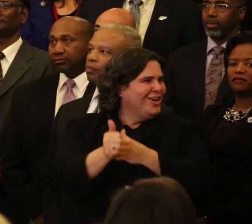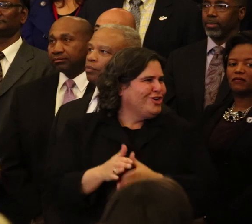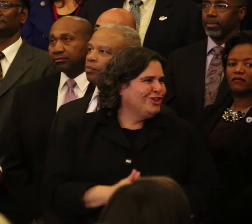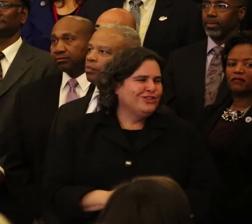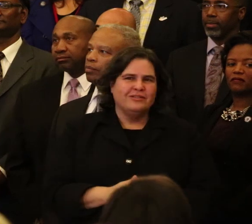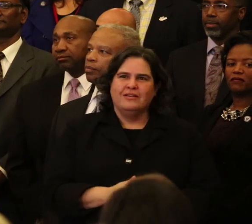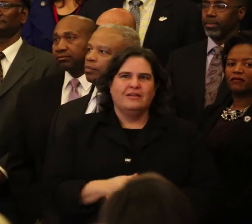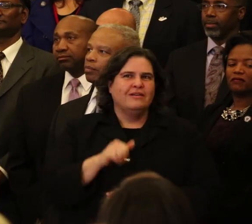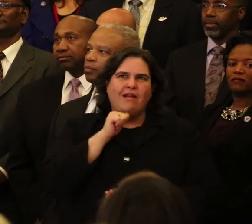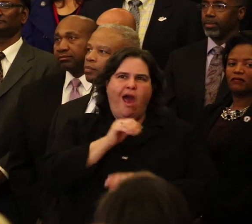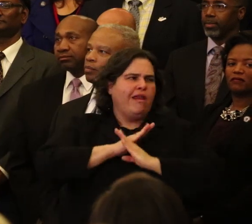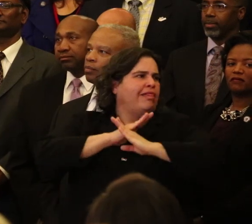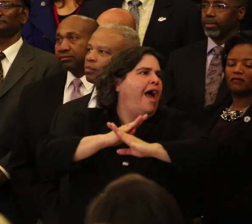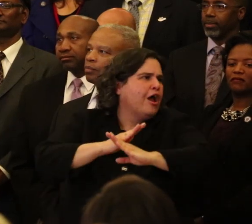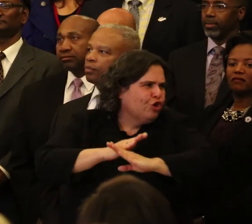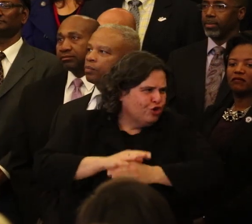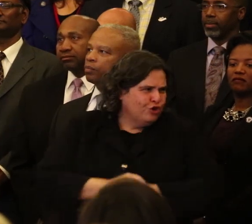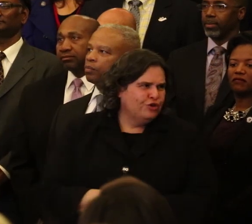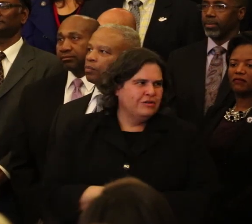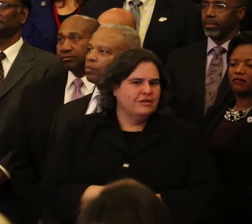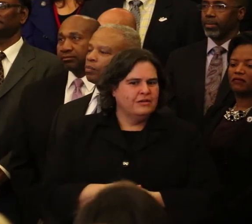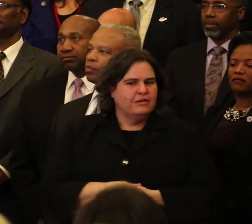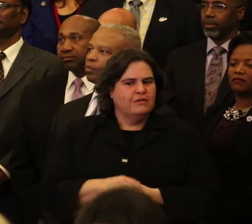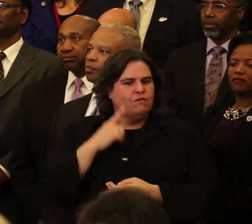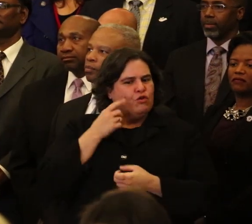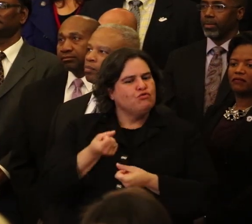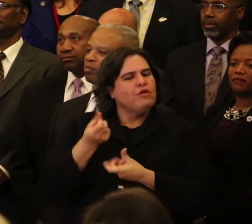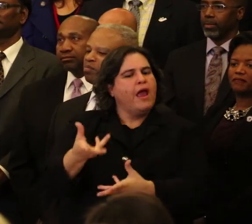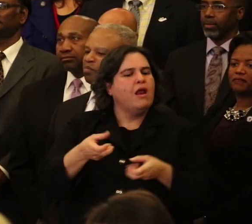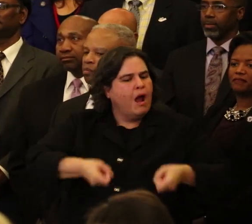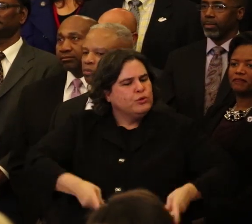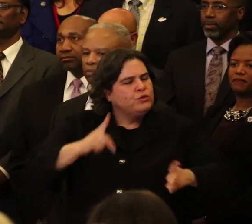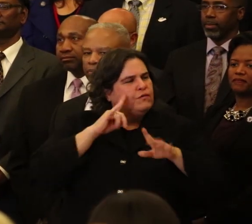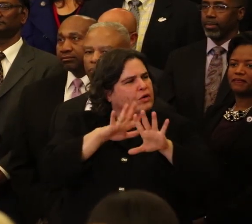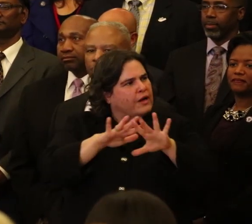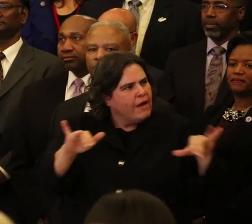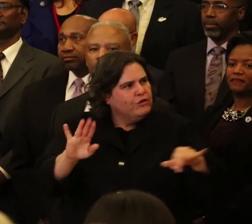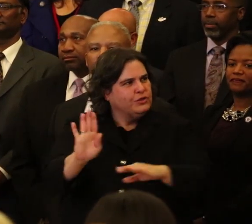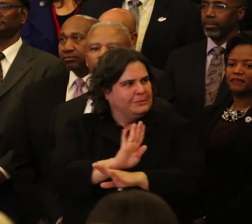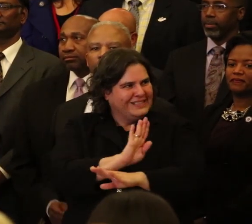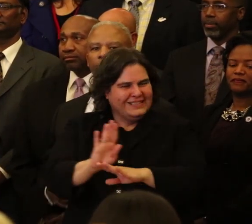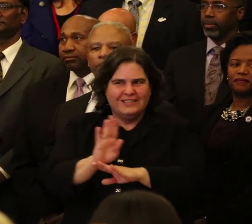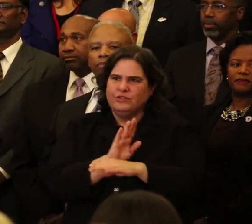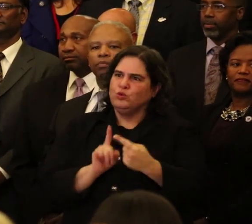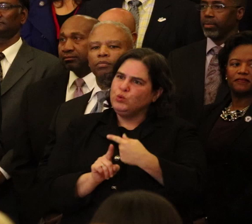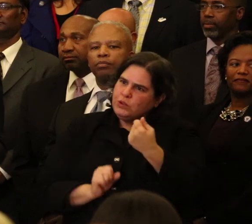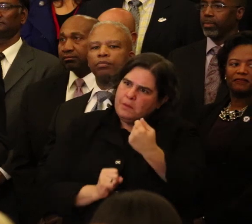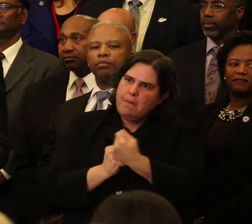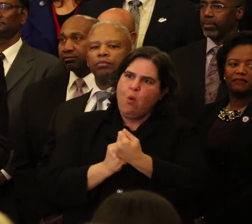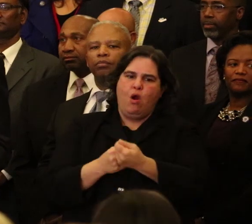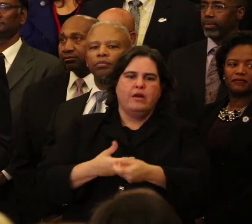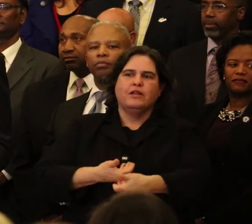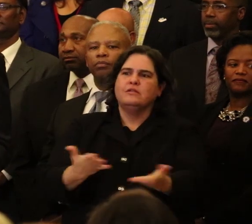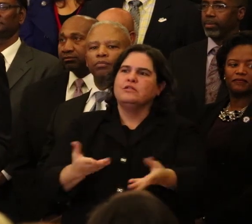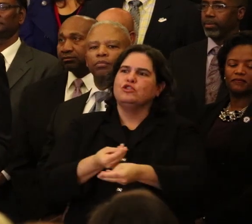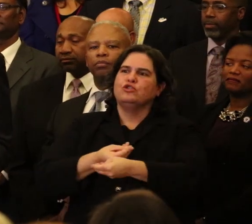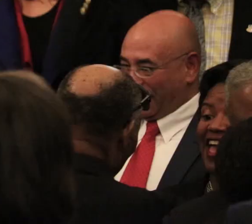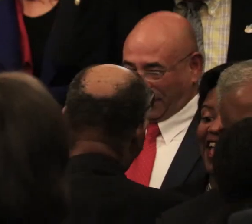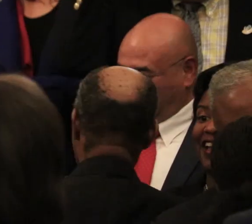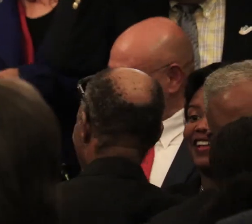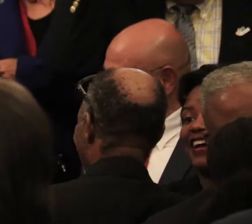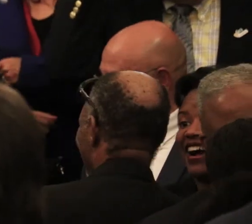not a laggard, when it comes to creating opportunities for diverse businesses to support and service the people of the Commonwealth of